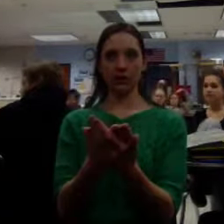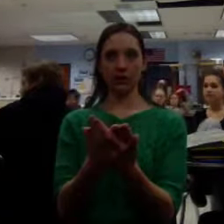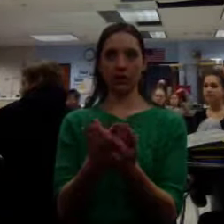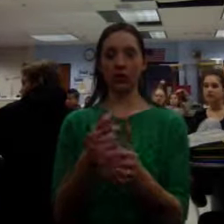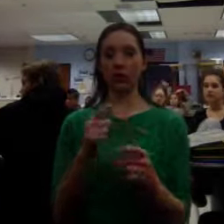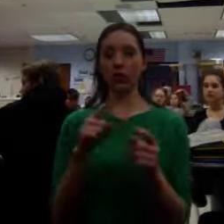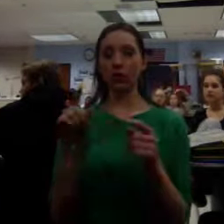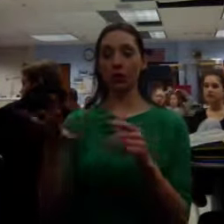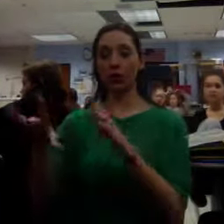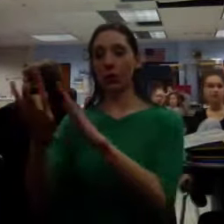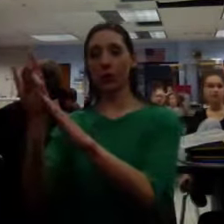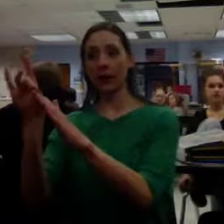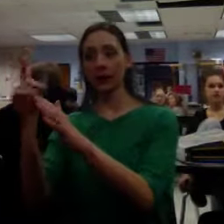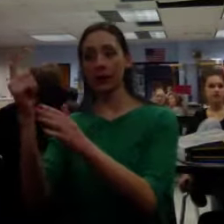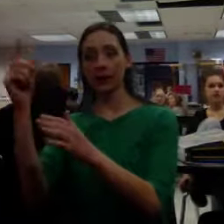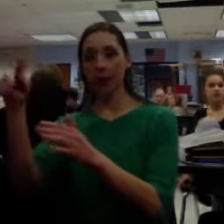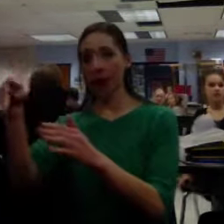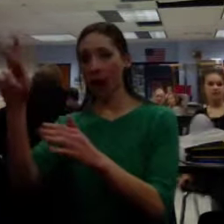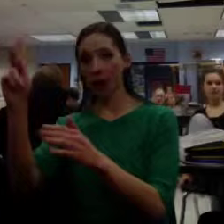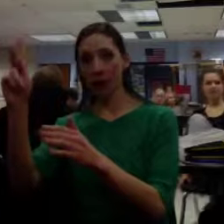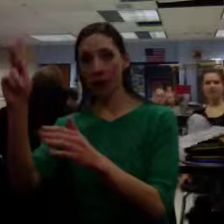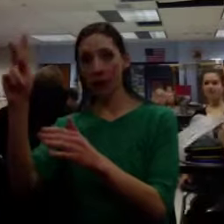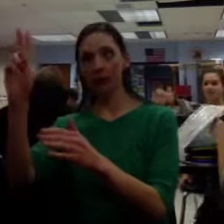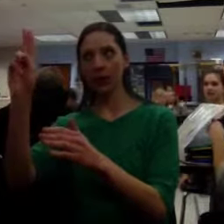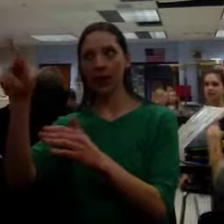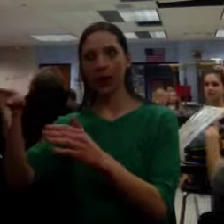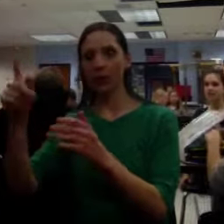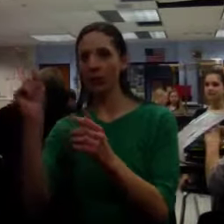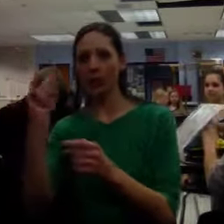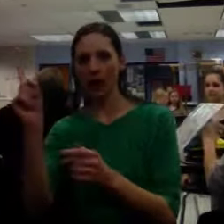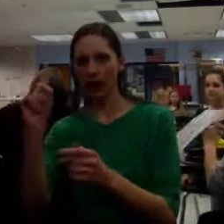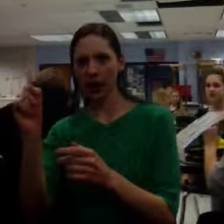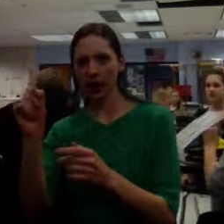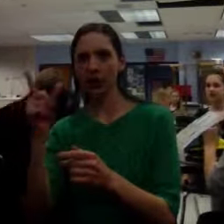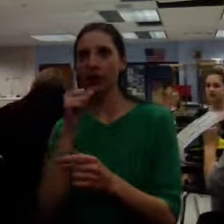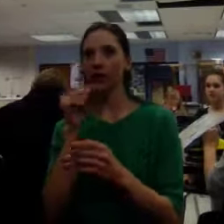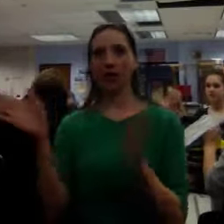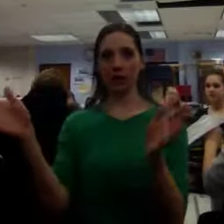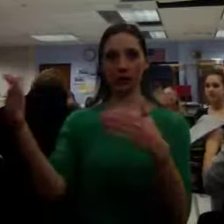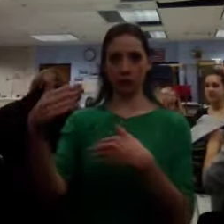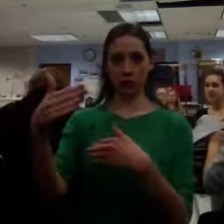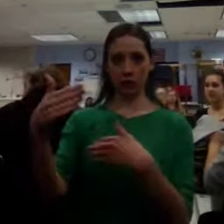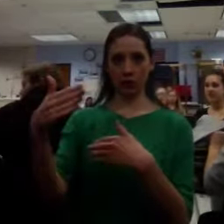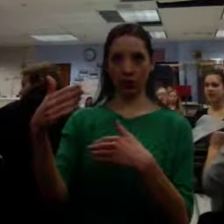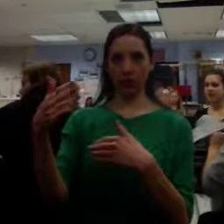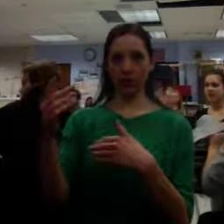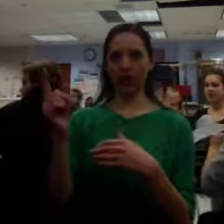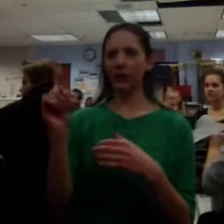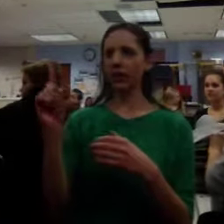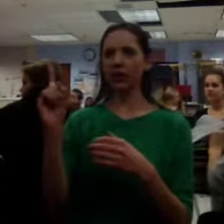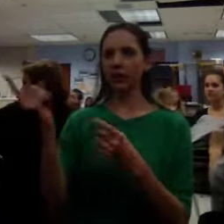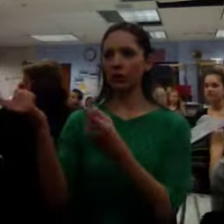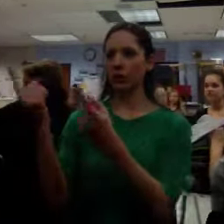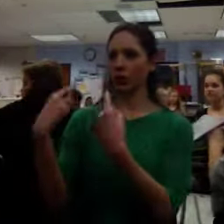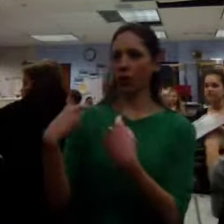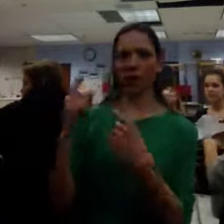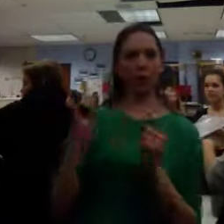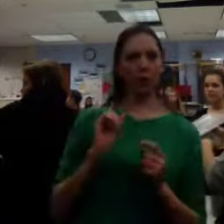Bring them here. Okay, bring them here. We're going to start in here. What we're going to do first. If we need to take them to the bathroom. So what do you think is going to want